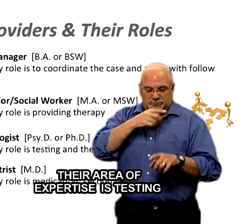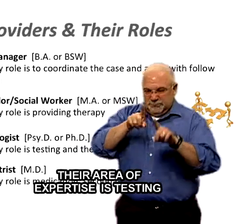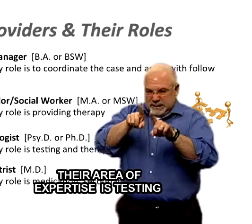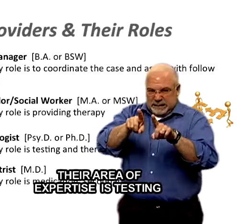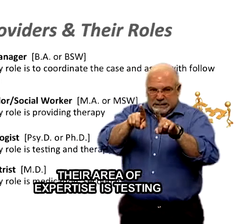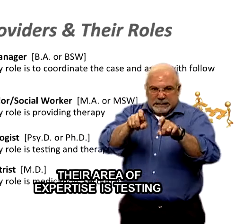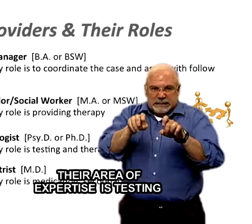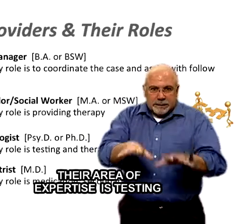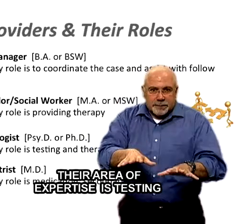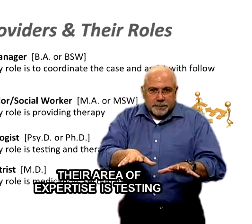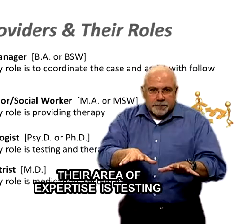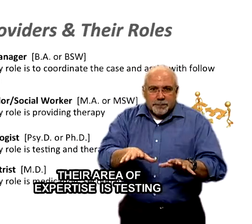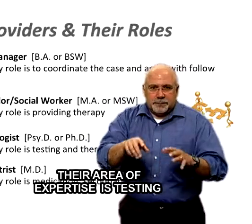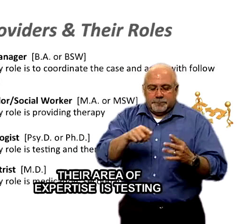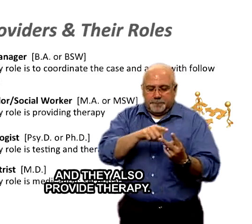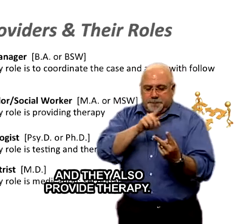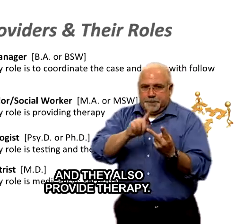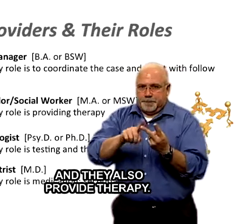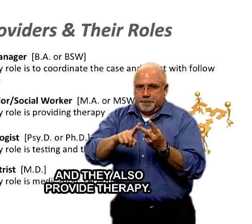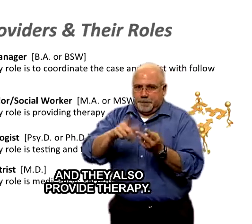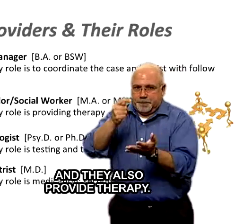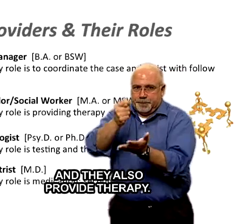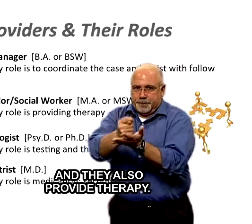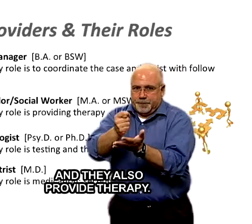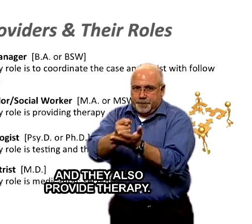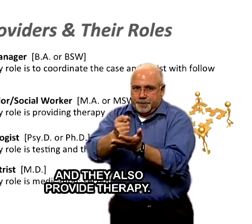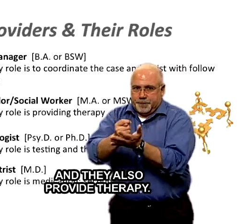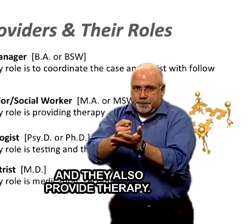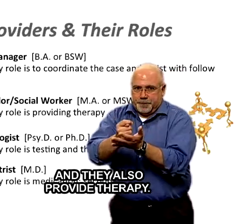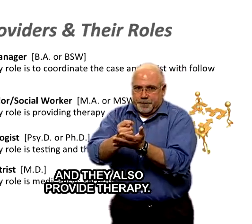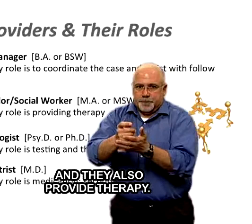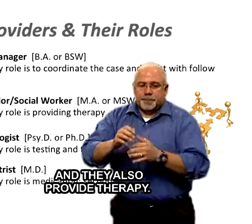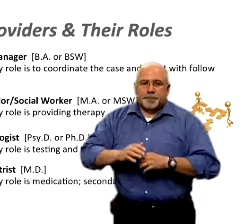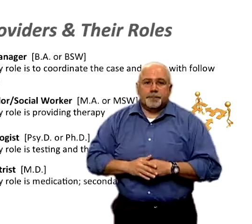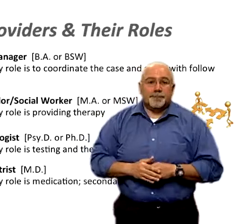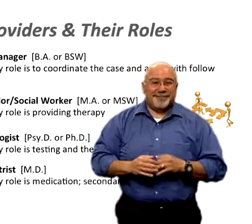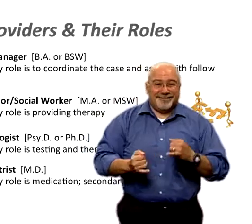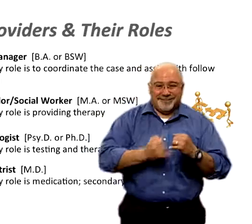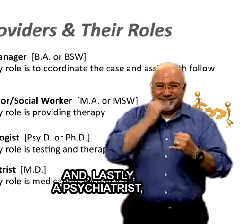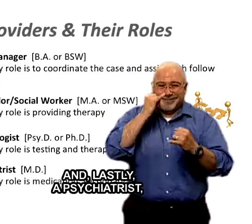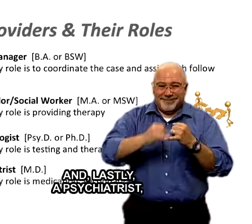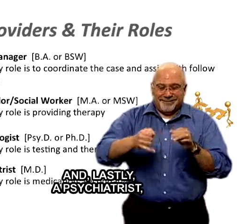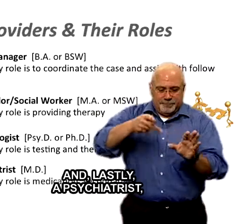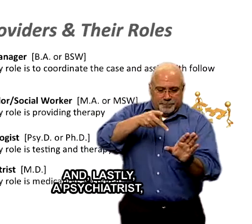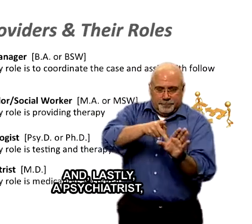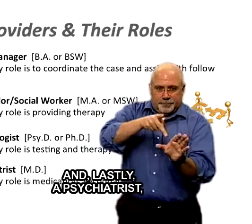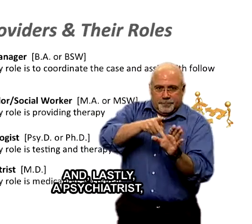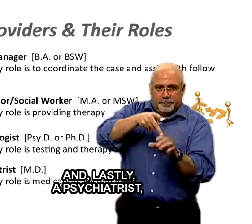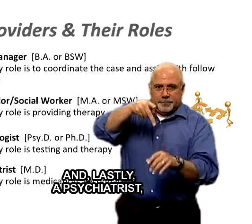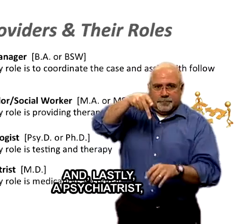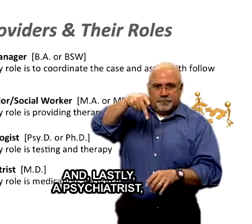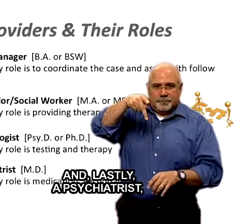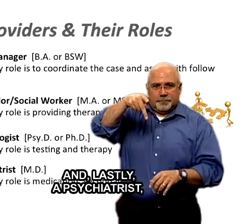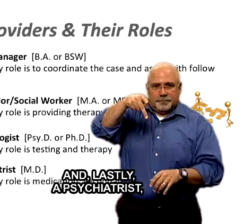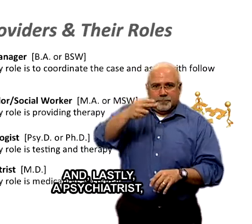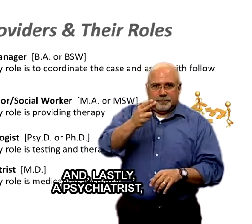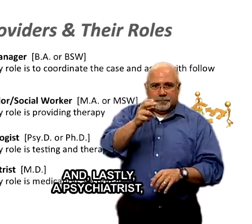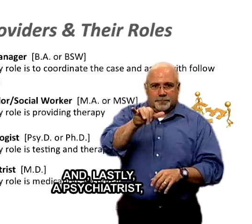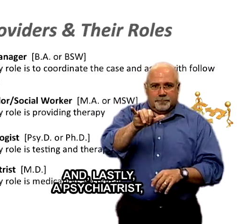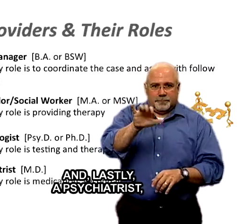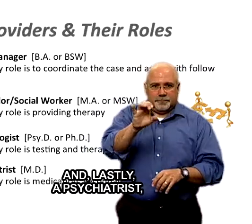of expertise is testing, and they also provide therapy. And lastly,